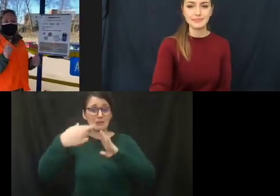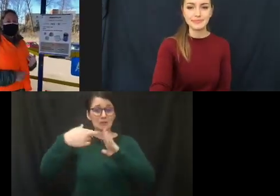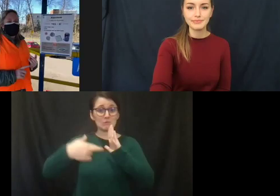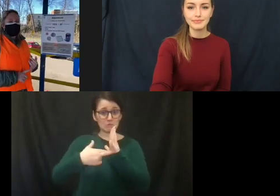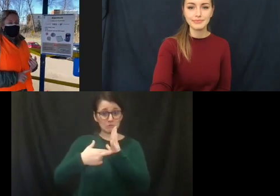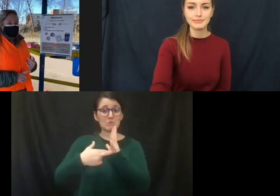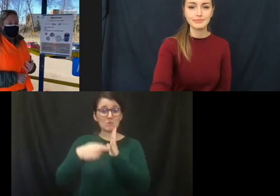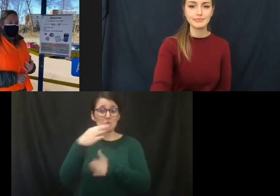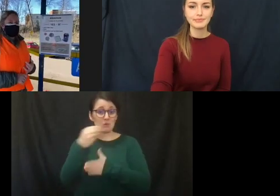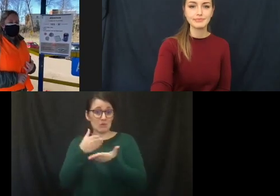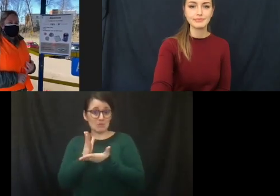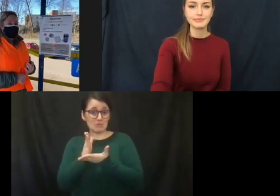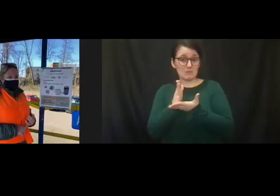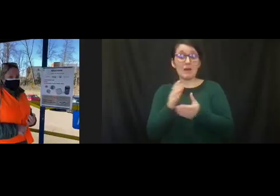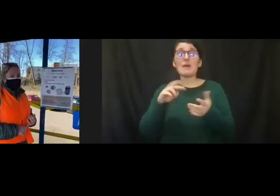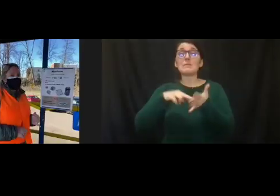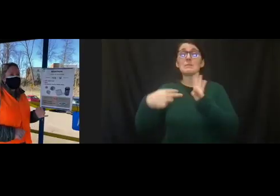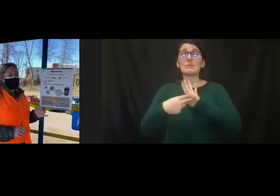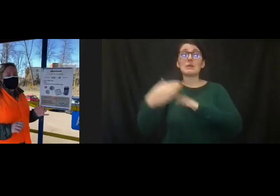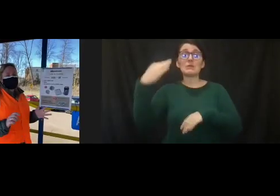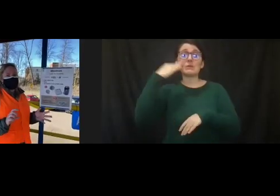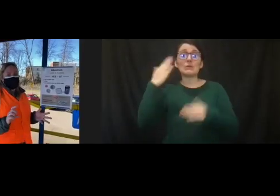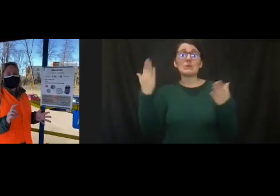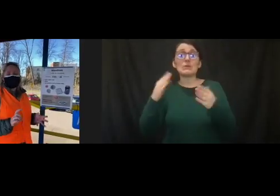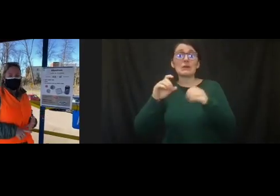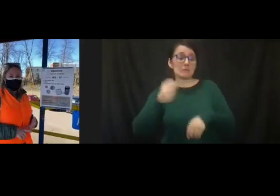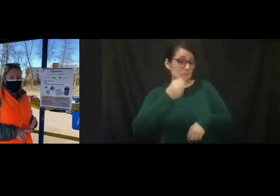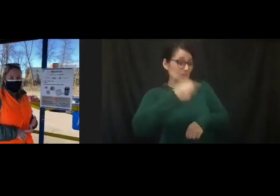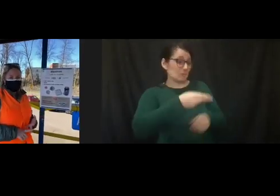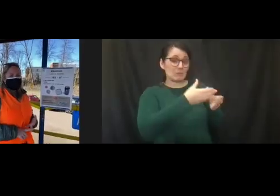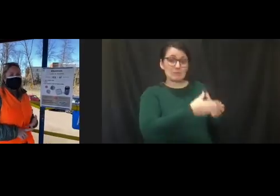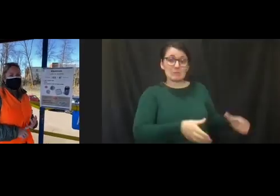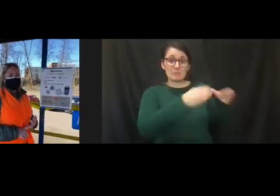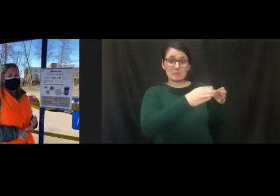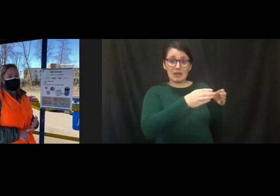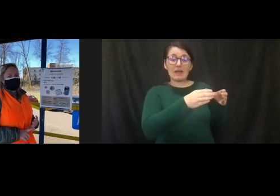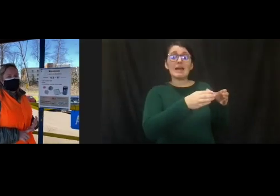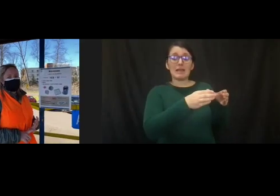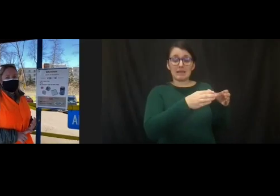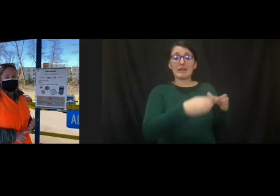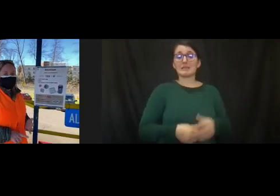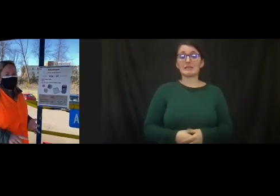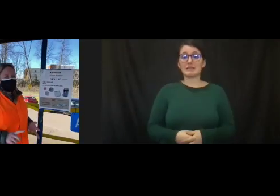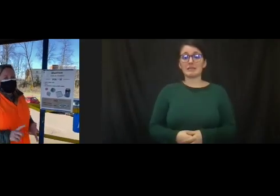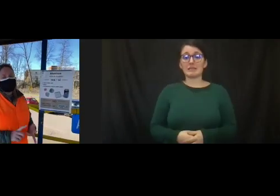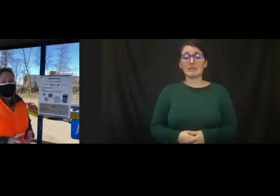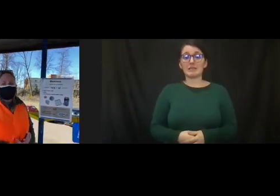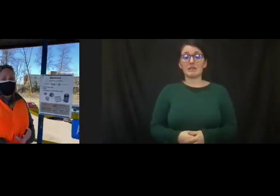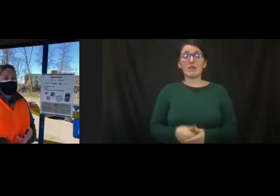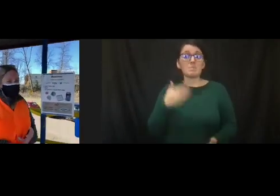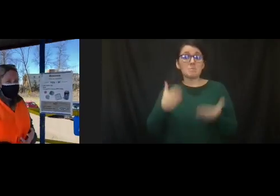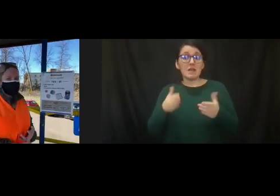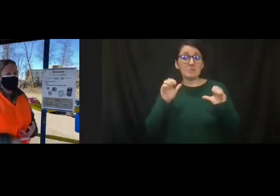means knowing what can go into your bin at home, whether you have Sanipack as your garbage hauler